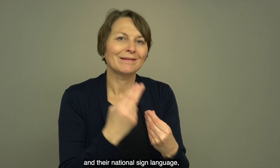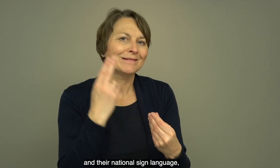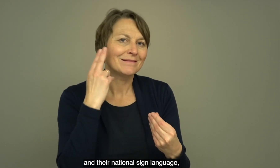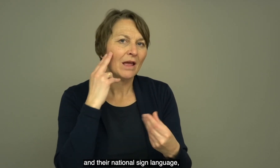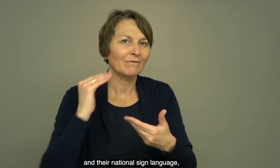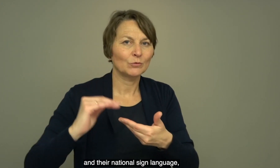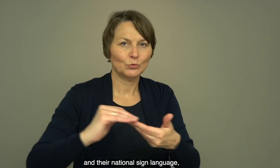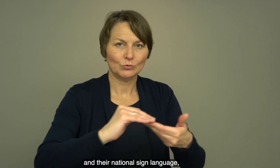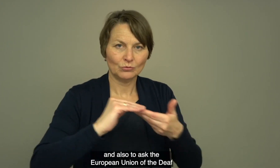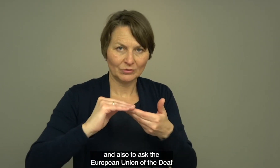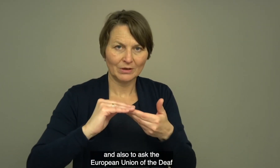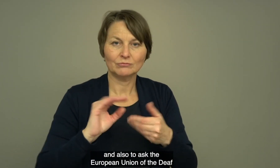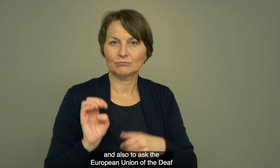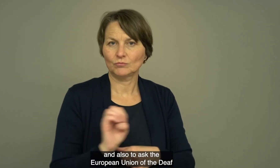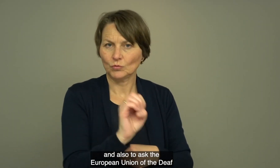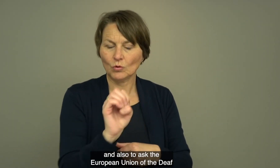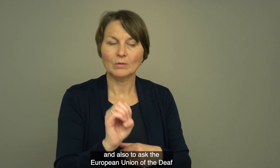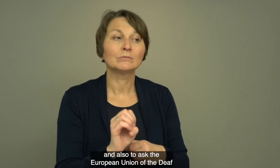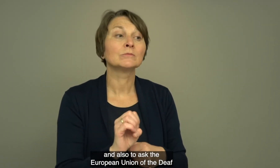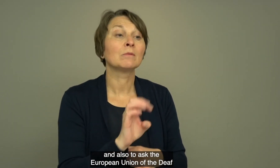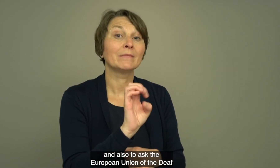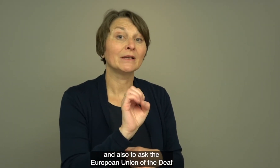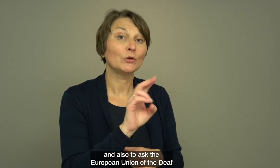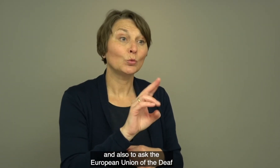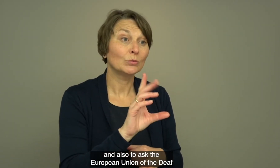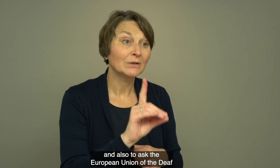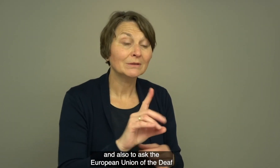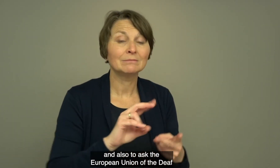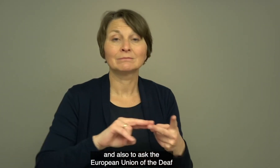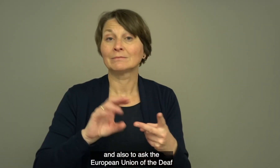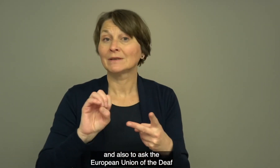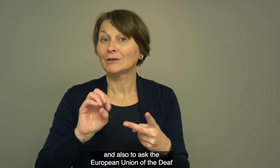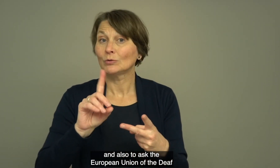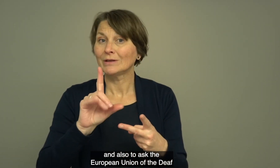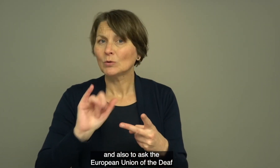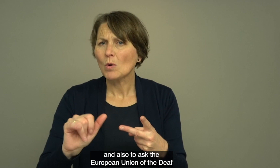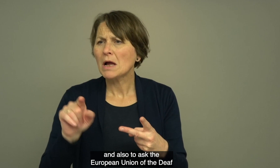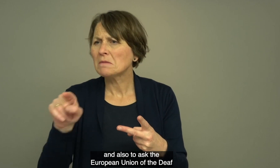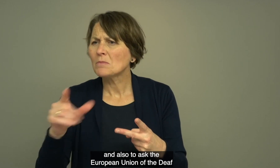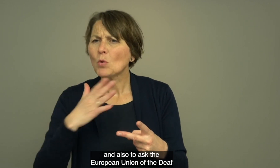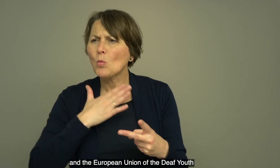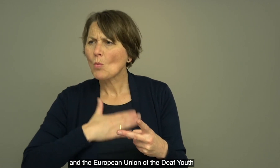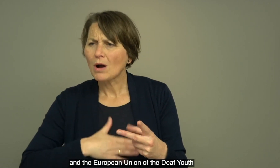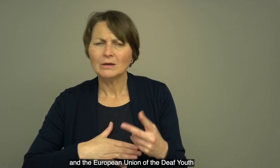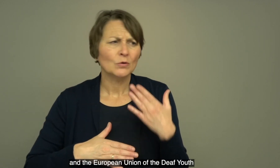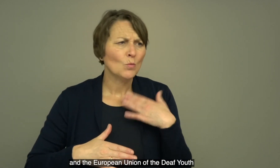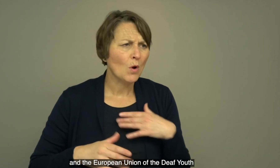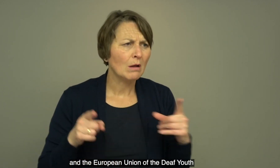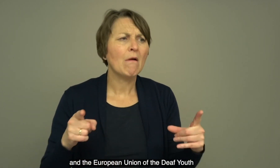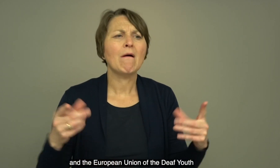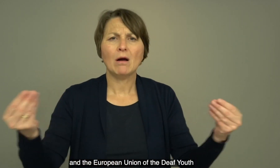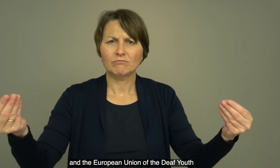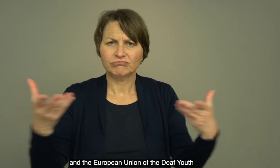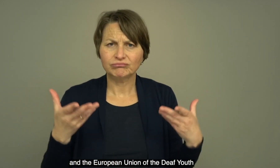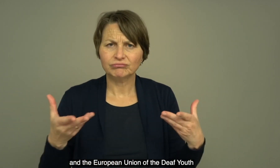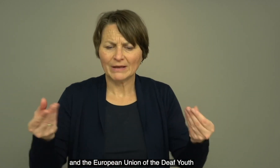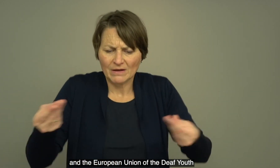language, and also to ask the European Union of the Deaf and the European Union of the Deaf